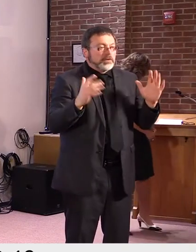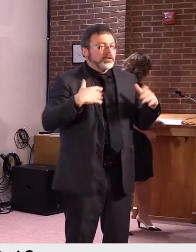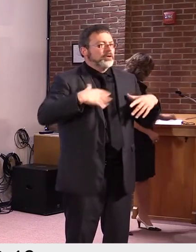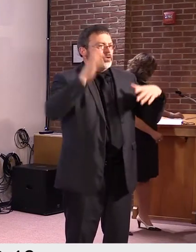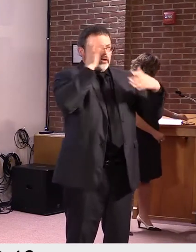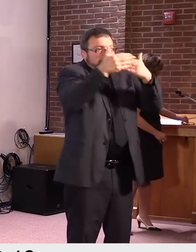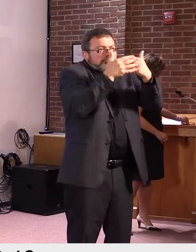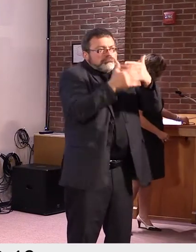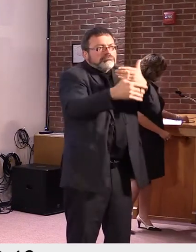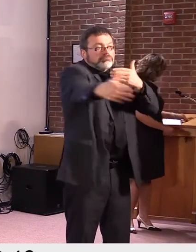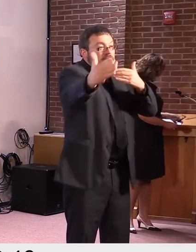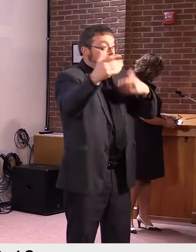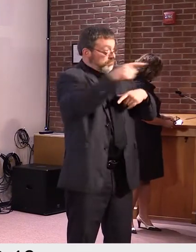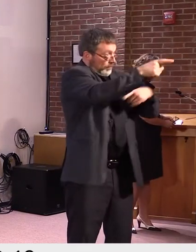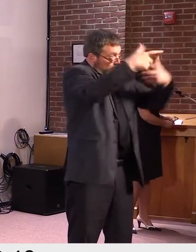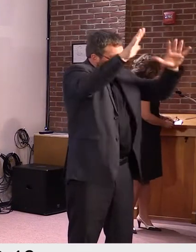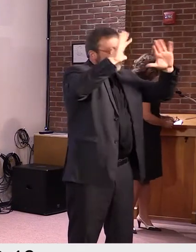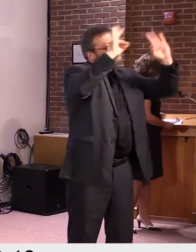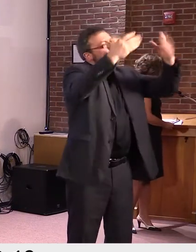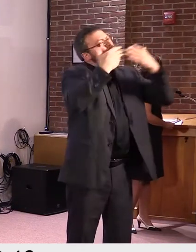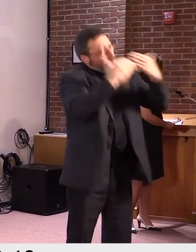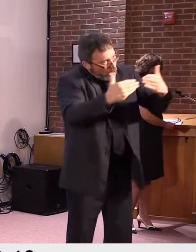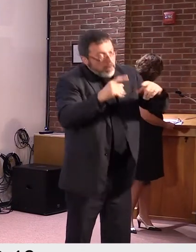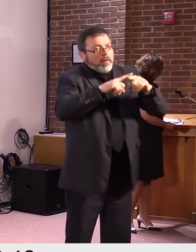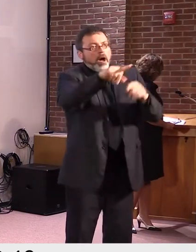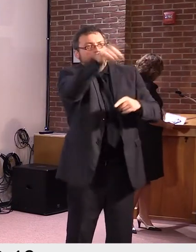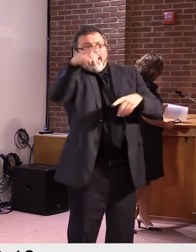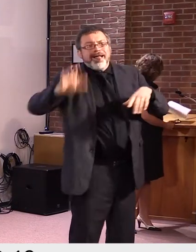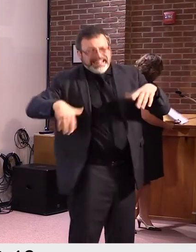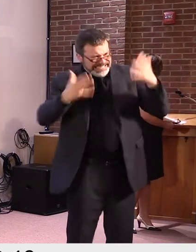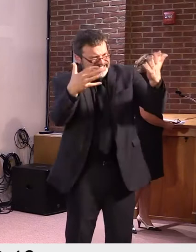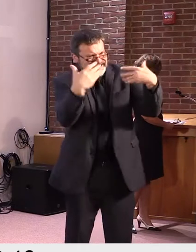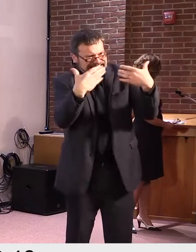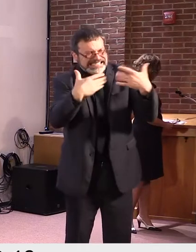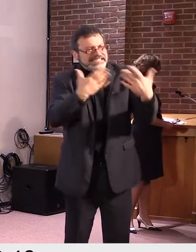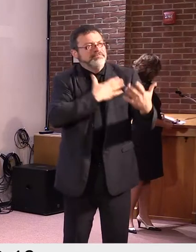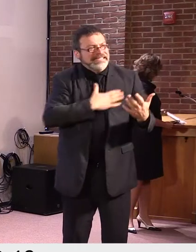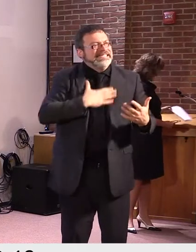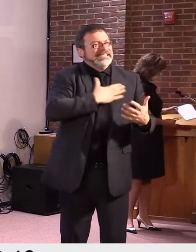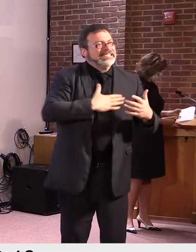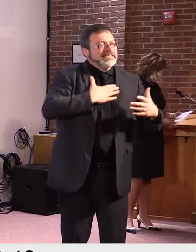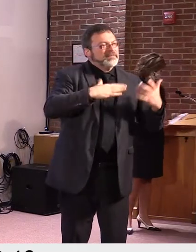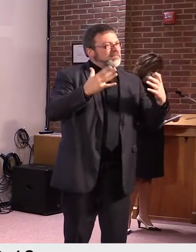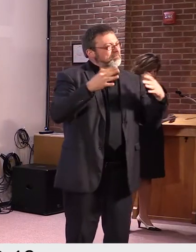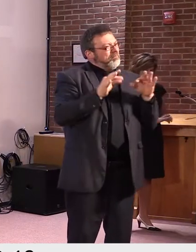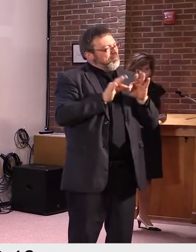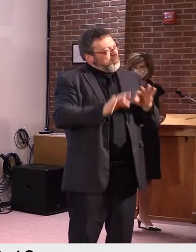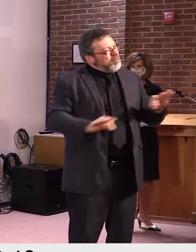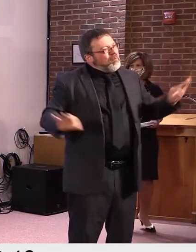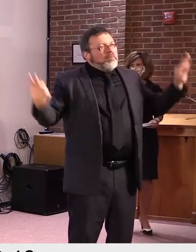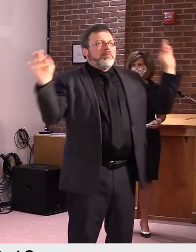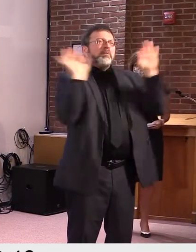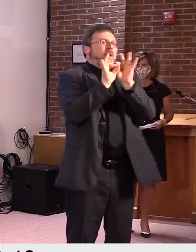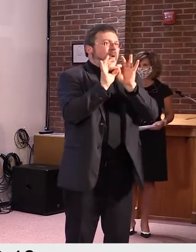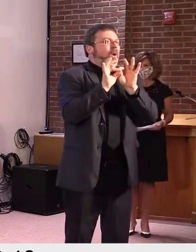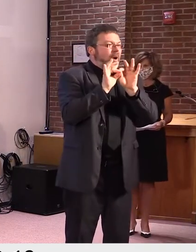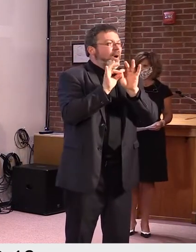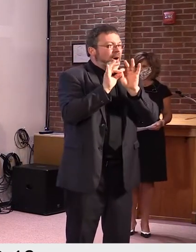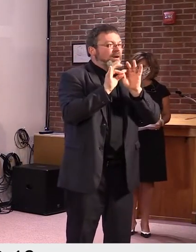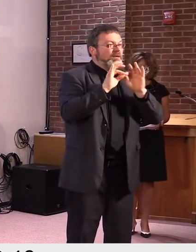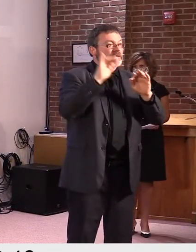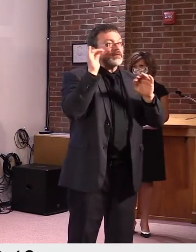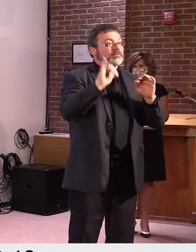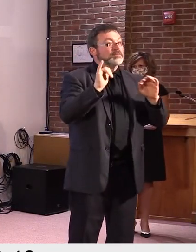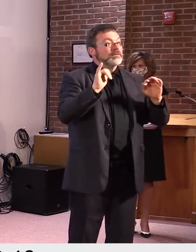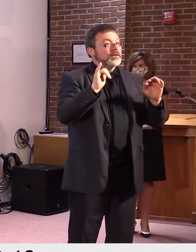census results affects our communities every day. On average, about $4,000 per person impacts Vermonters when it comes to